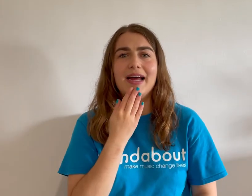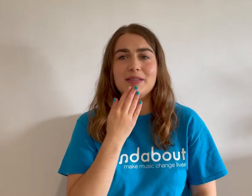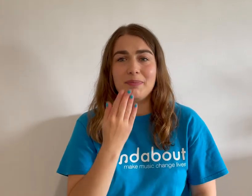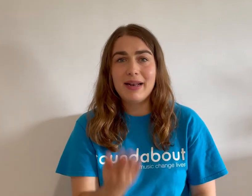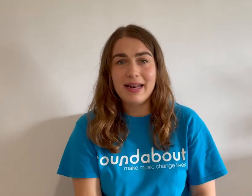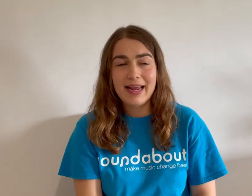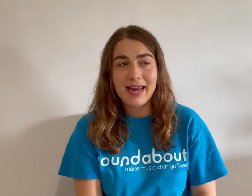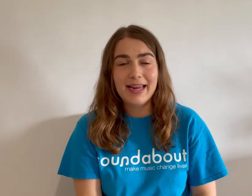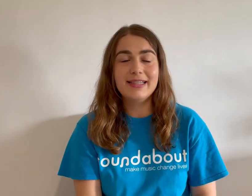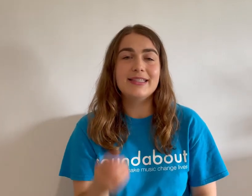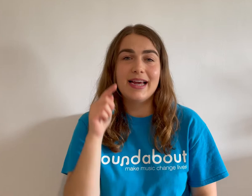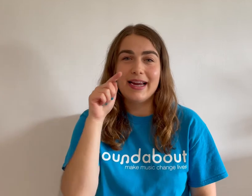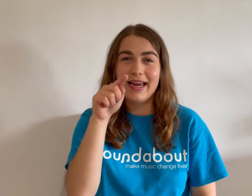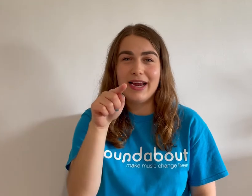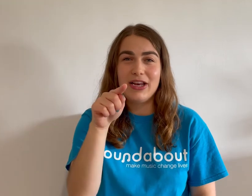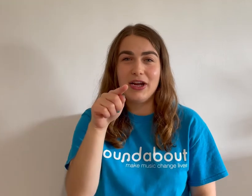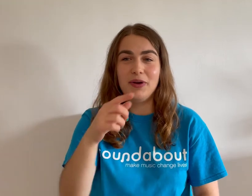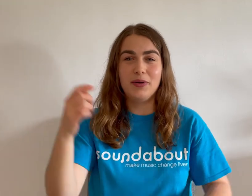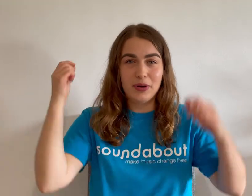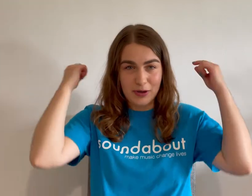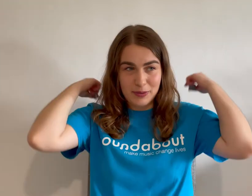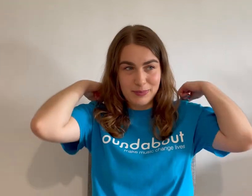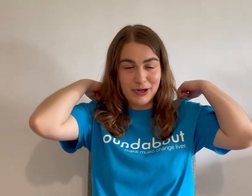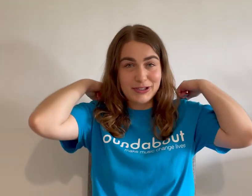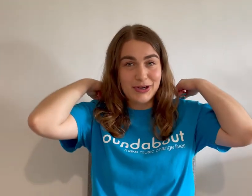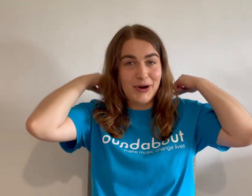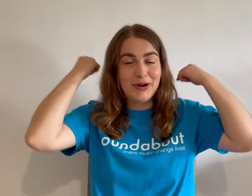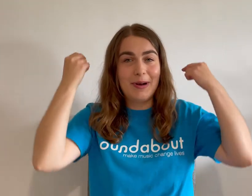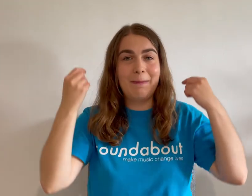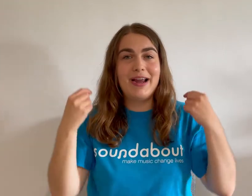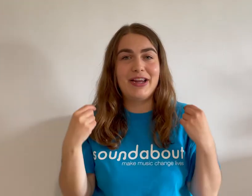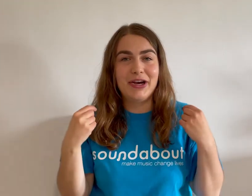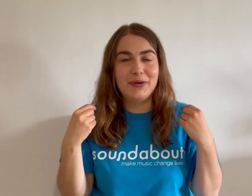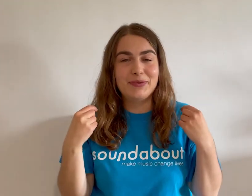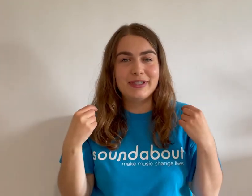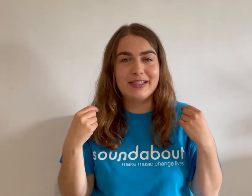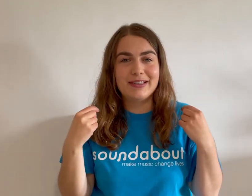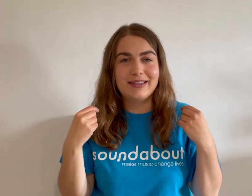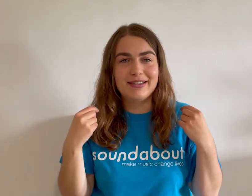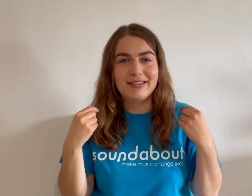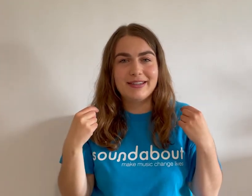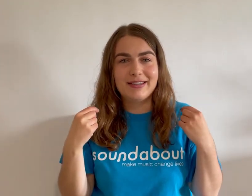And please can you put on my coat?